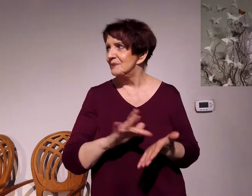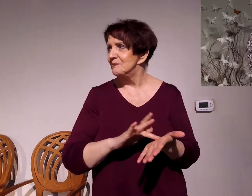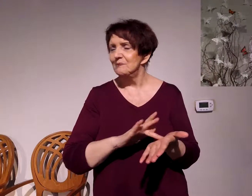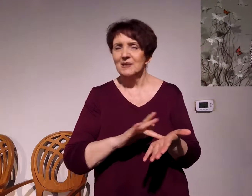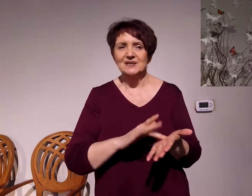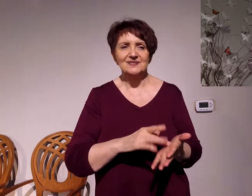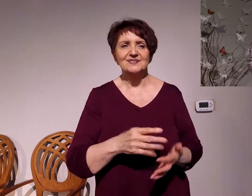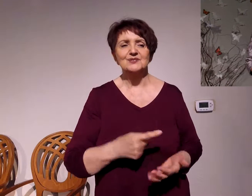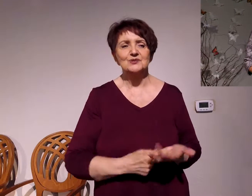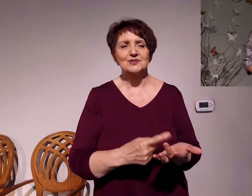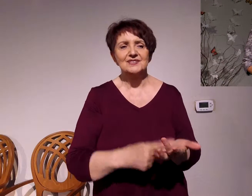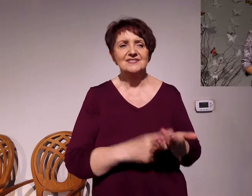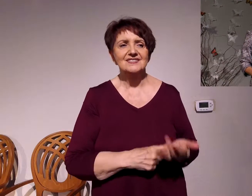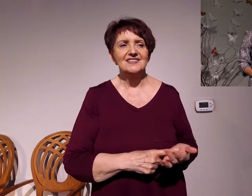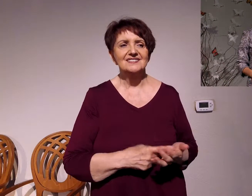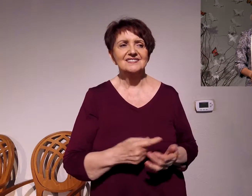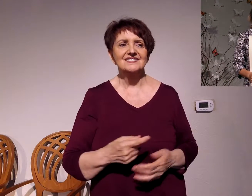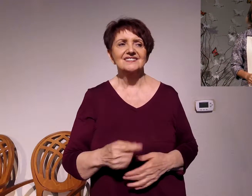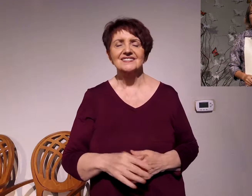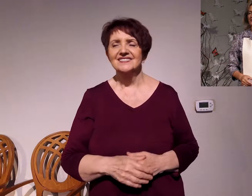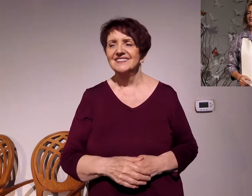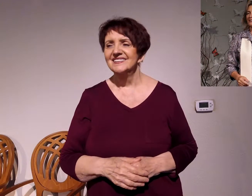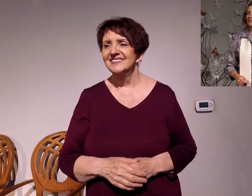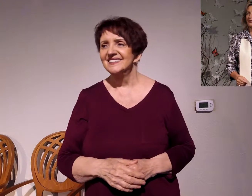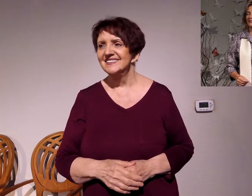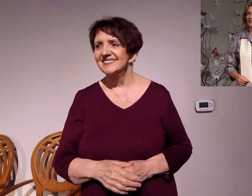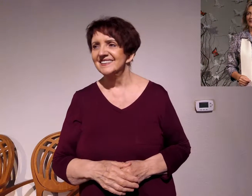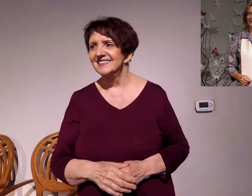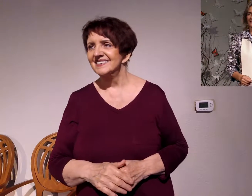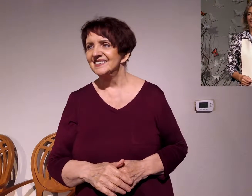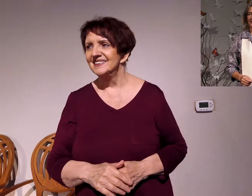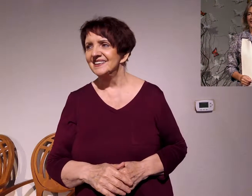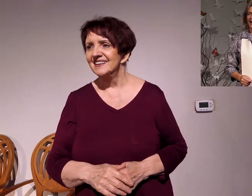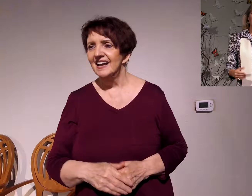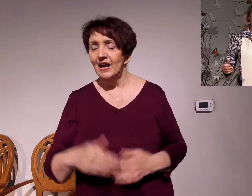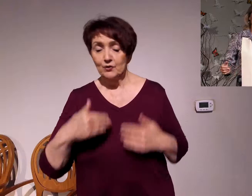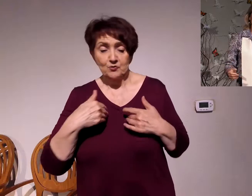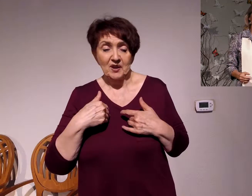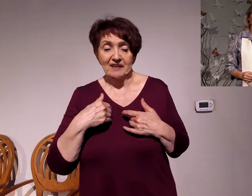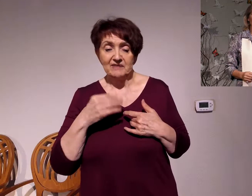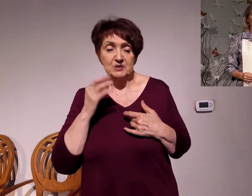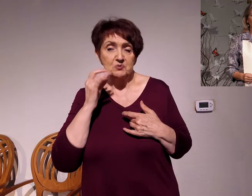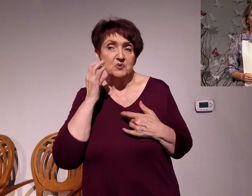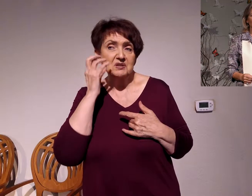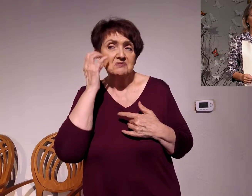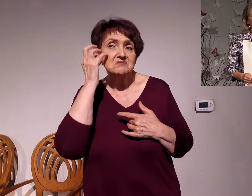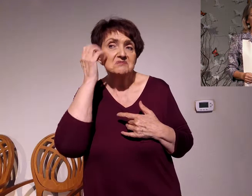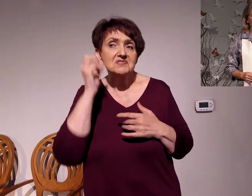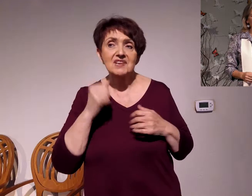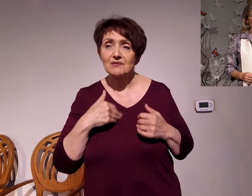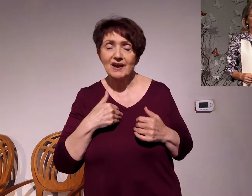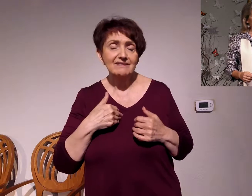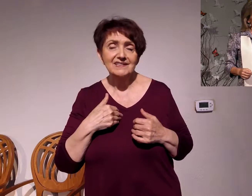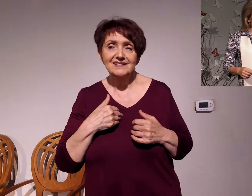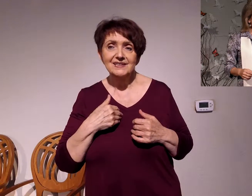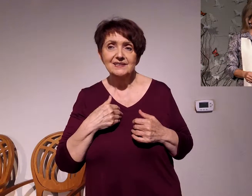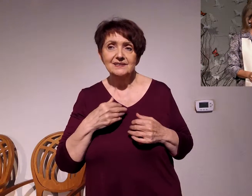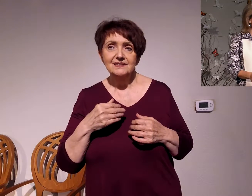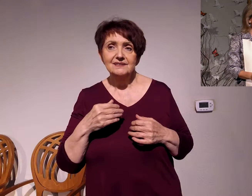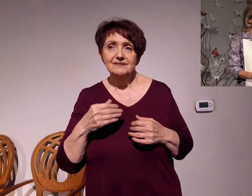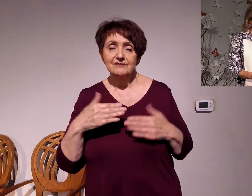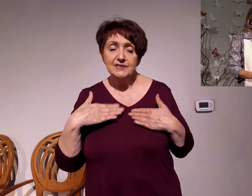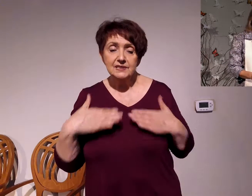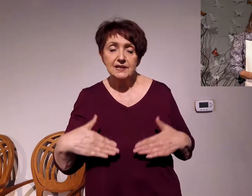you talked about the the last Sunday of August. I don't have any wrinkles. I don't have any wrinkles. Physically,